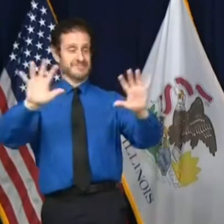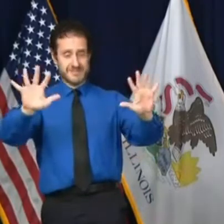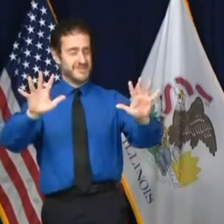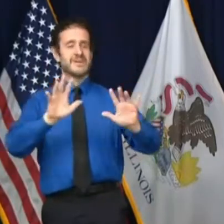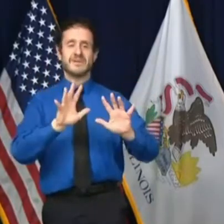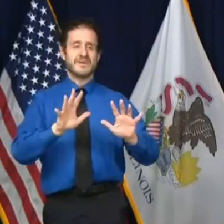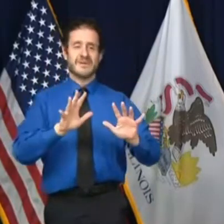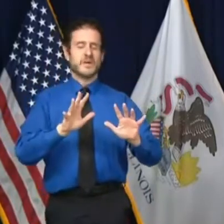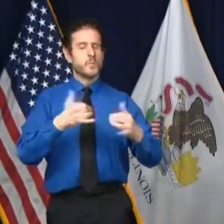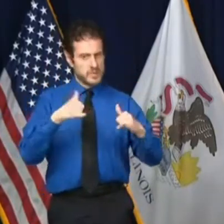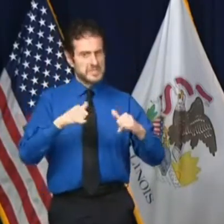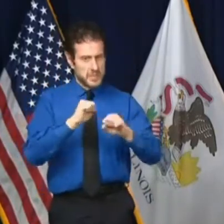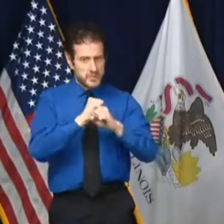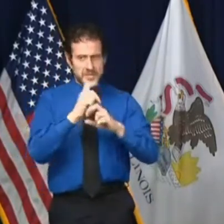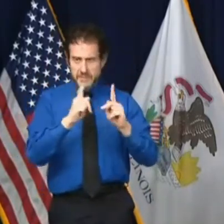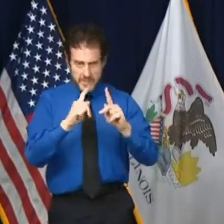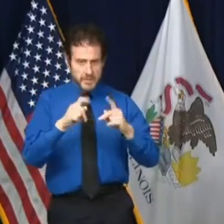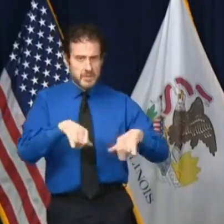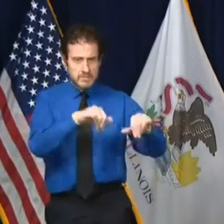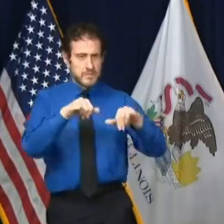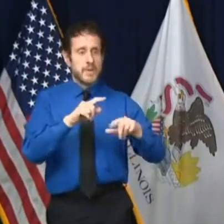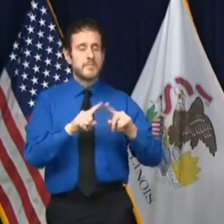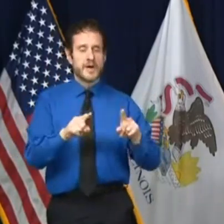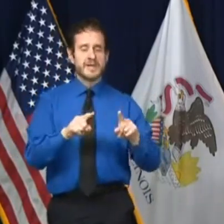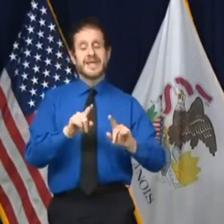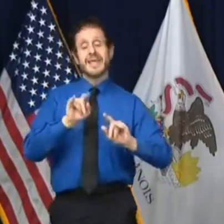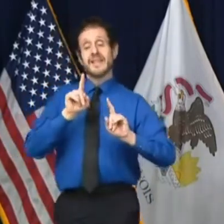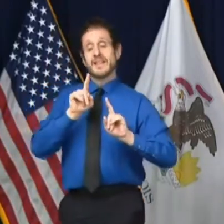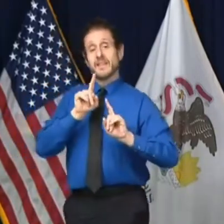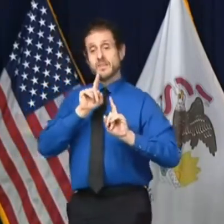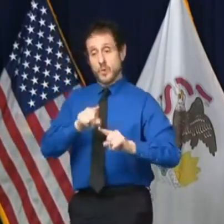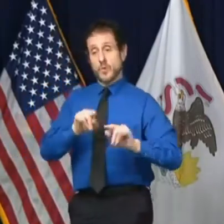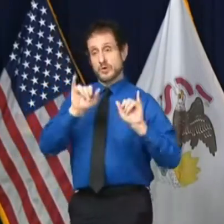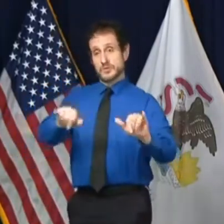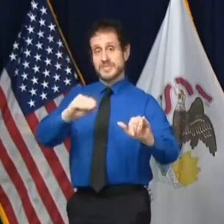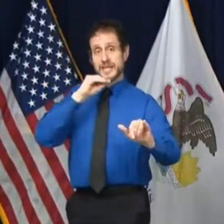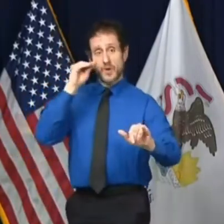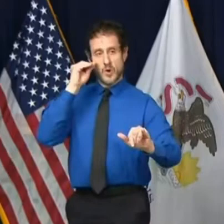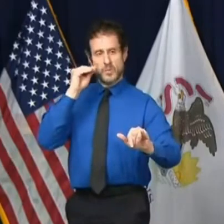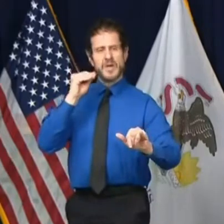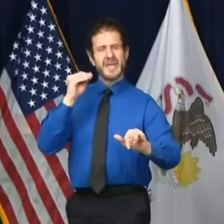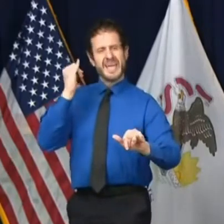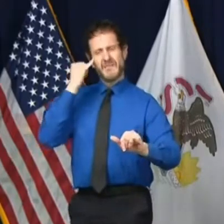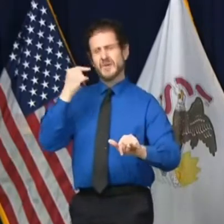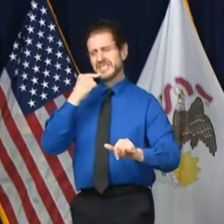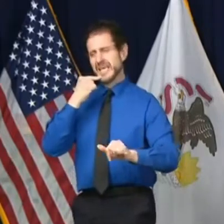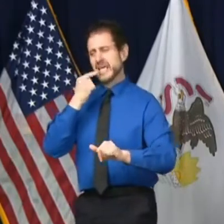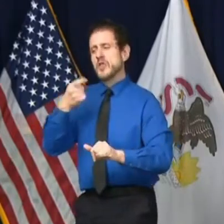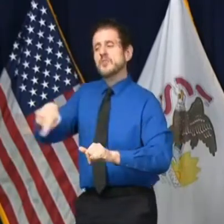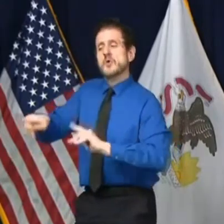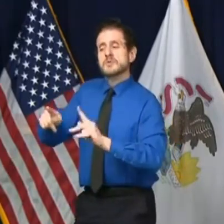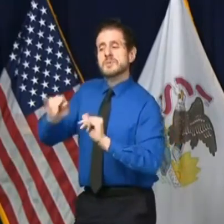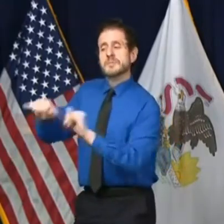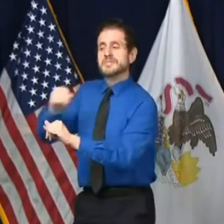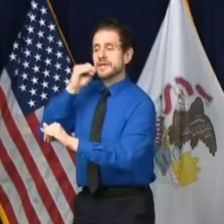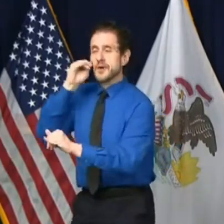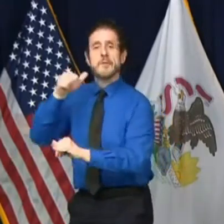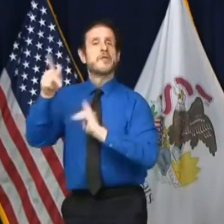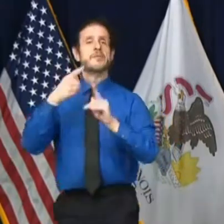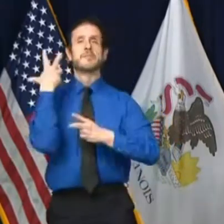but this idea of shifting the stay at home and saying only these people have to stay home, I guess